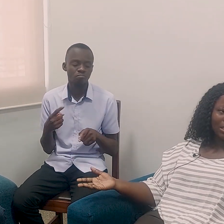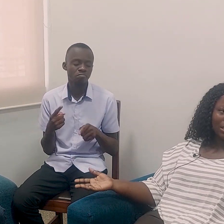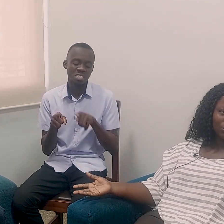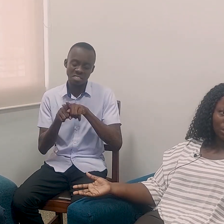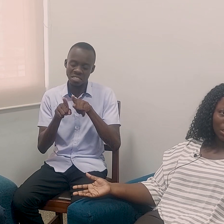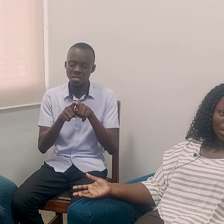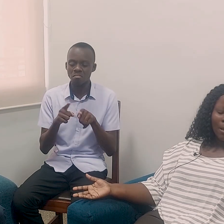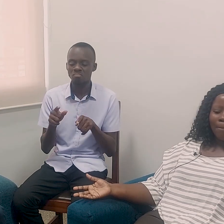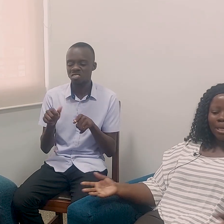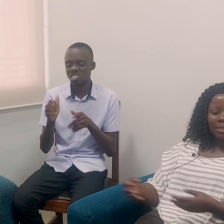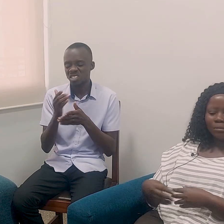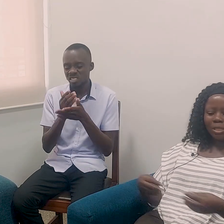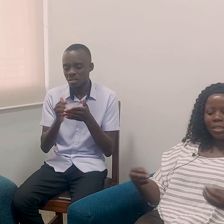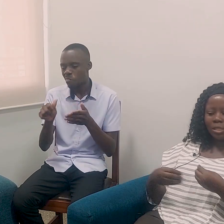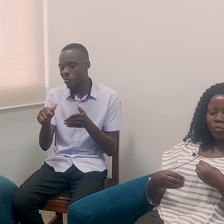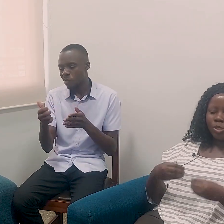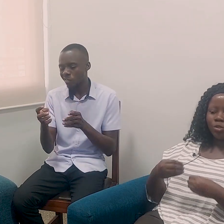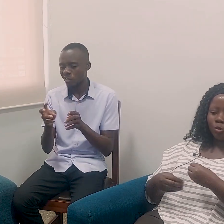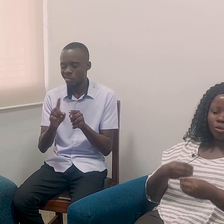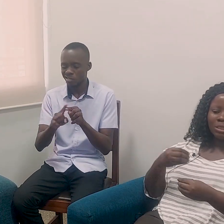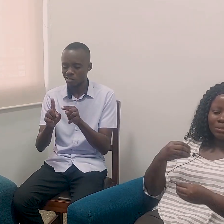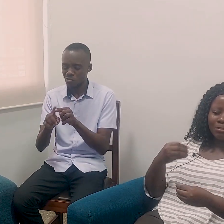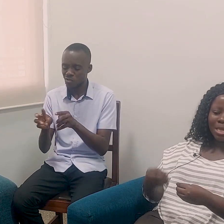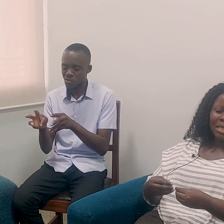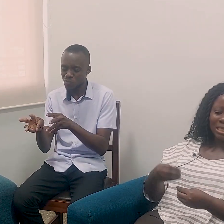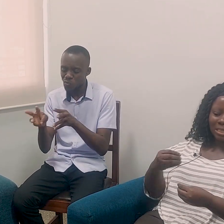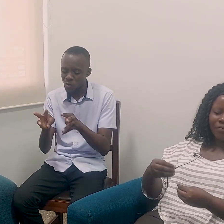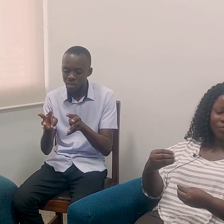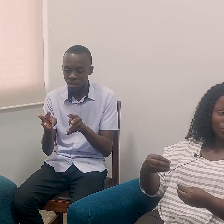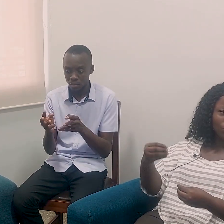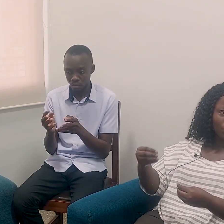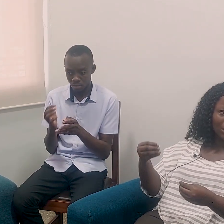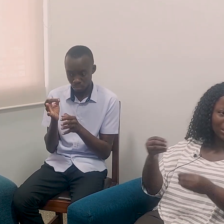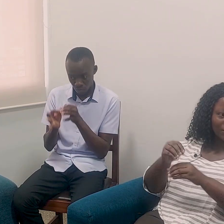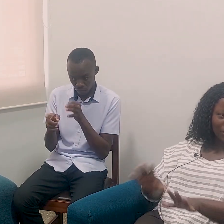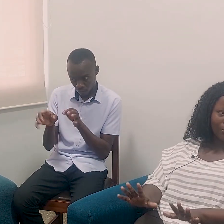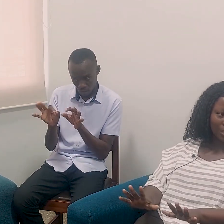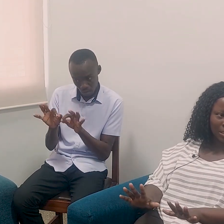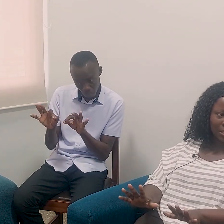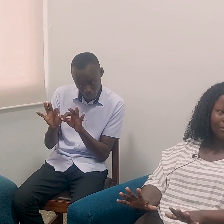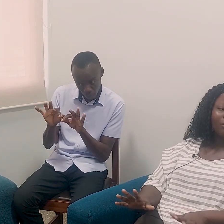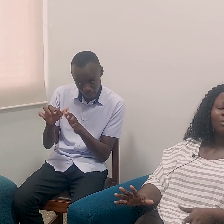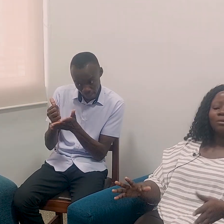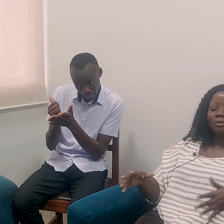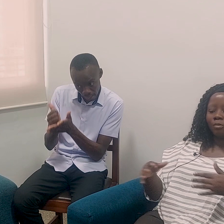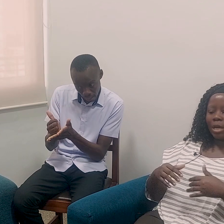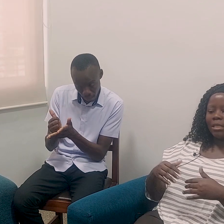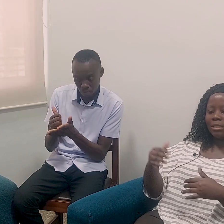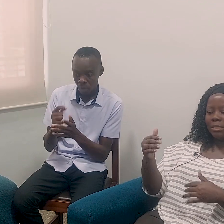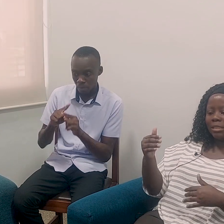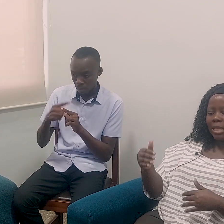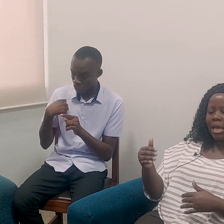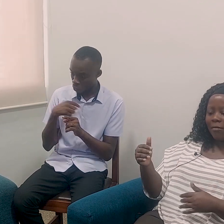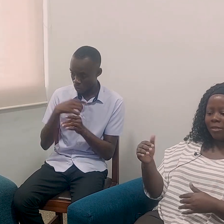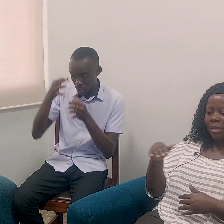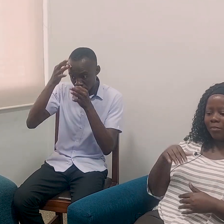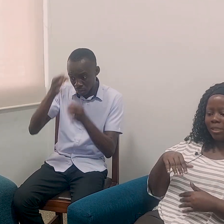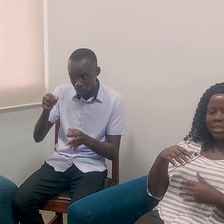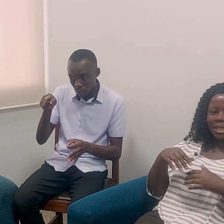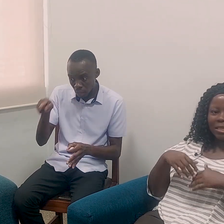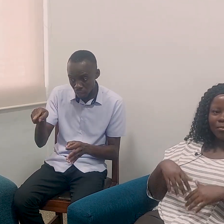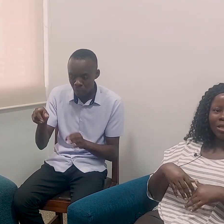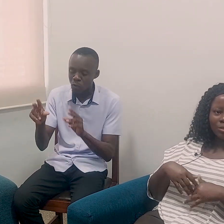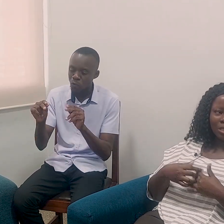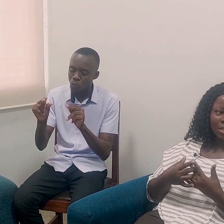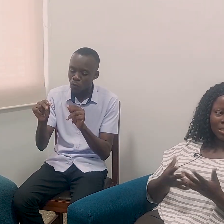when necessary, but basically we don't make informed choices for the person, right? They have the